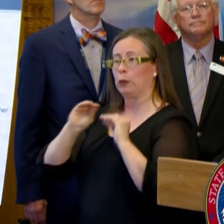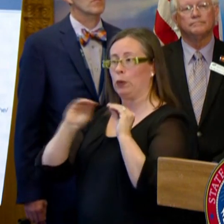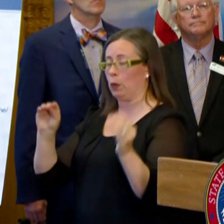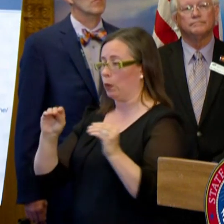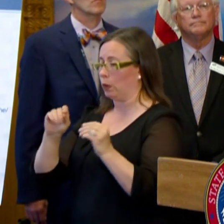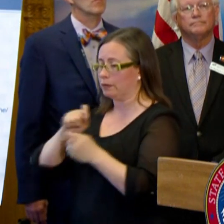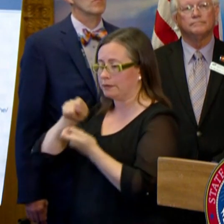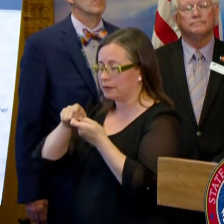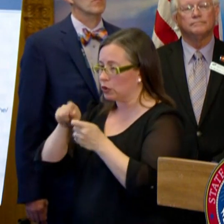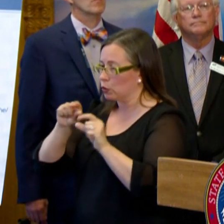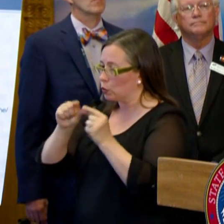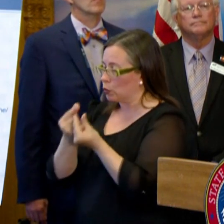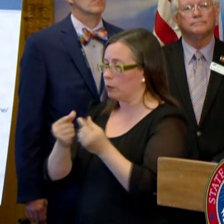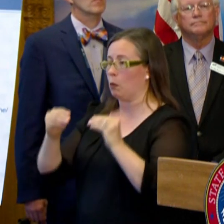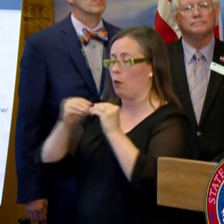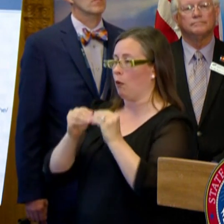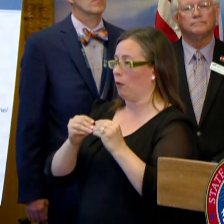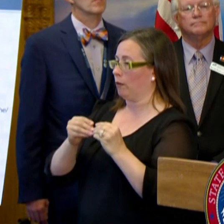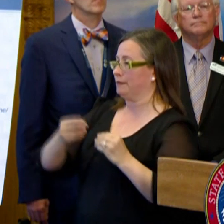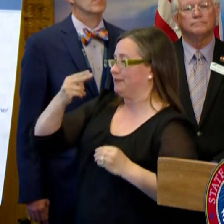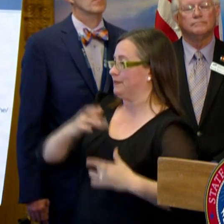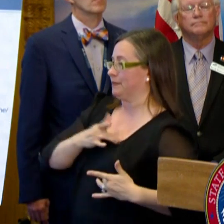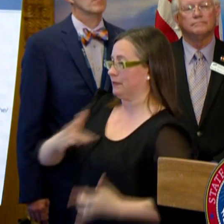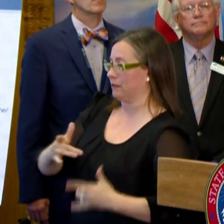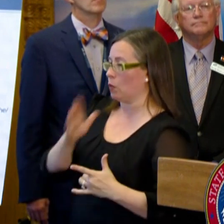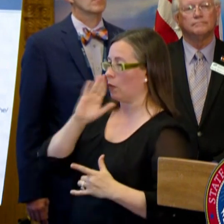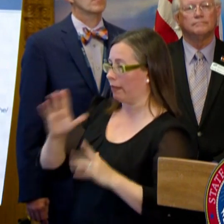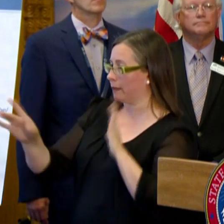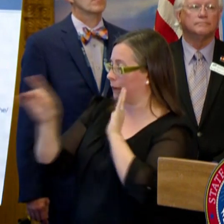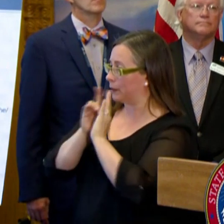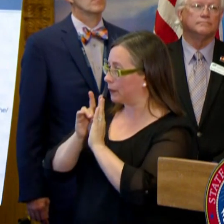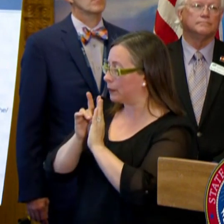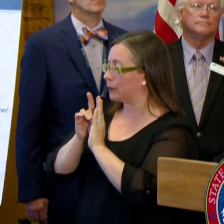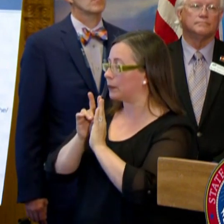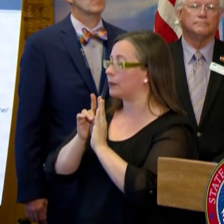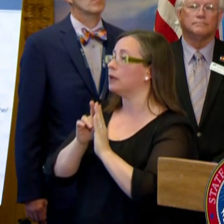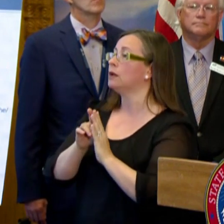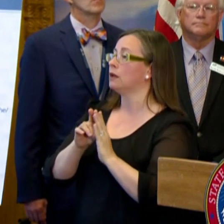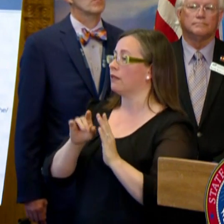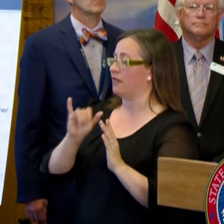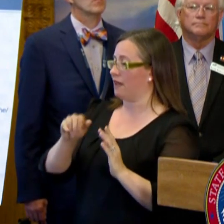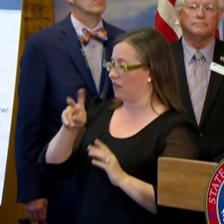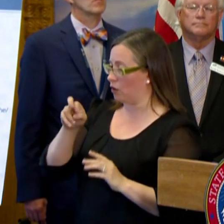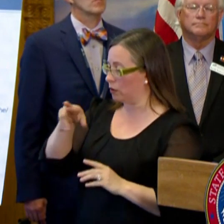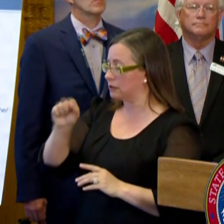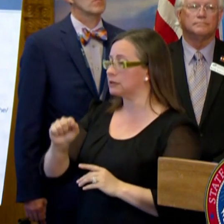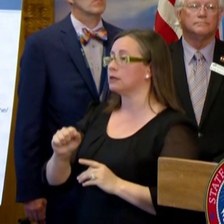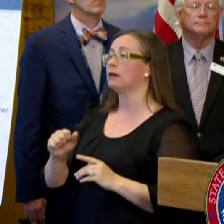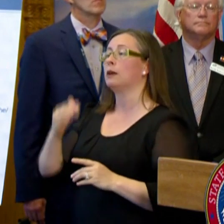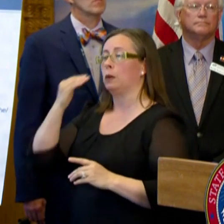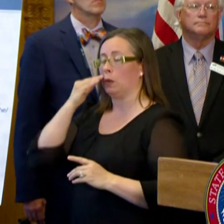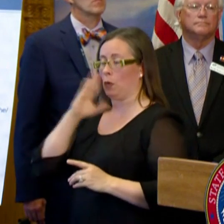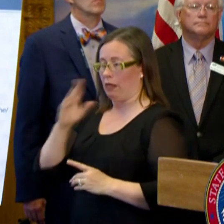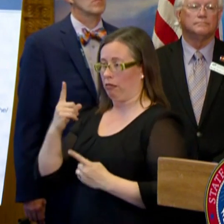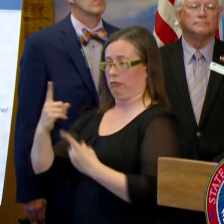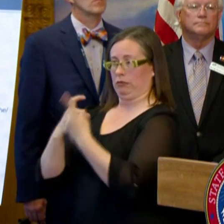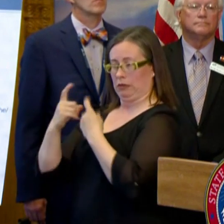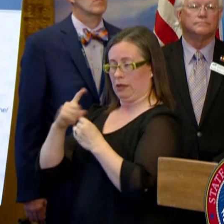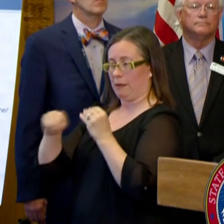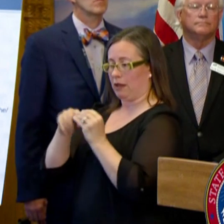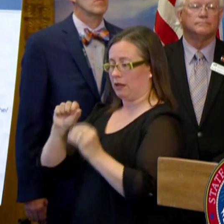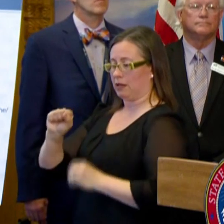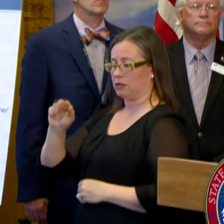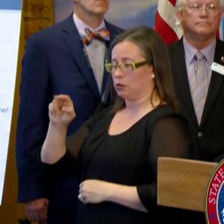group. I also know that we're likely to get questions in terms of supplies. Coloradans, as they would before